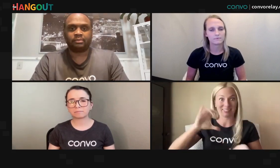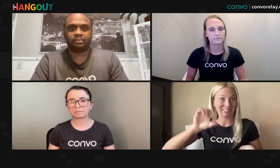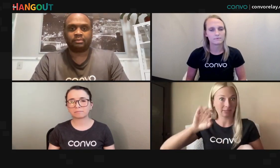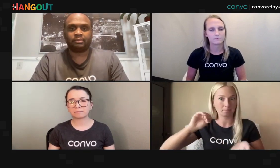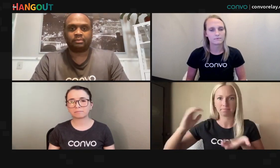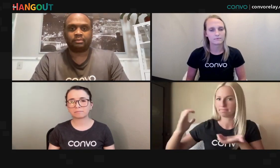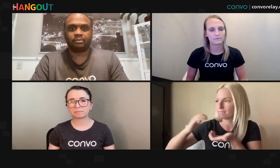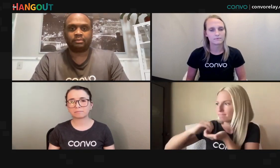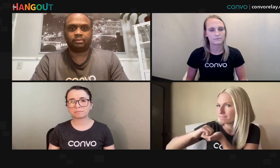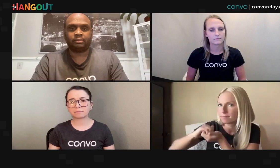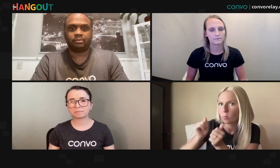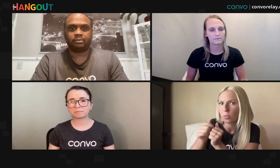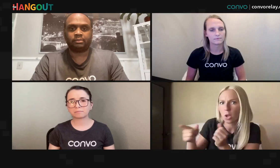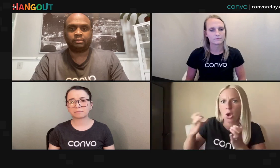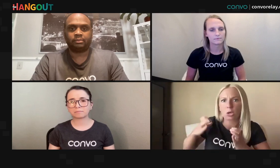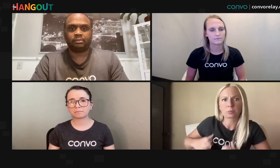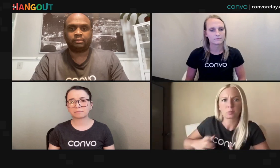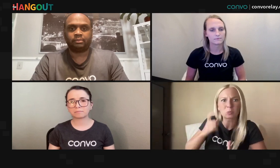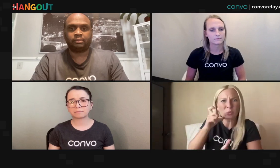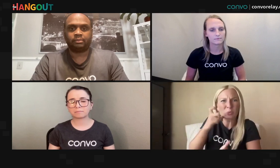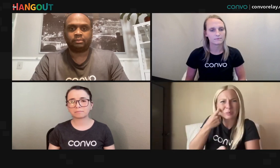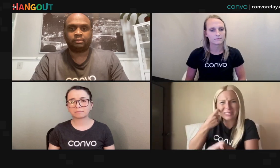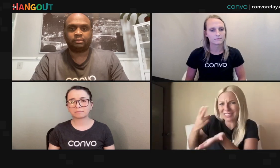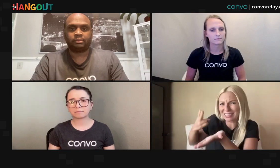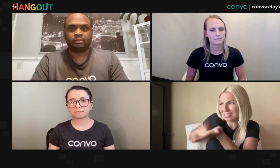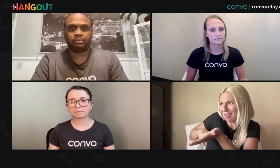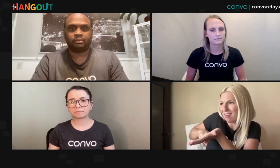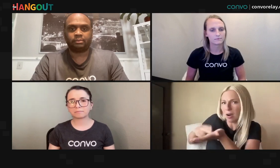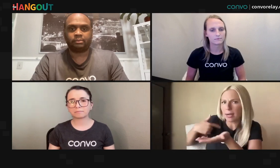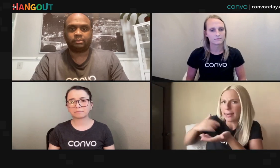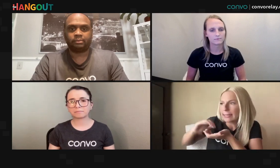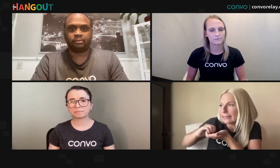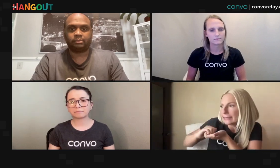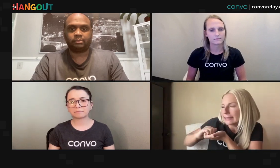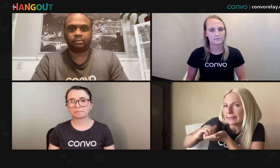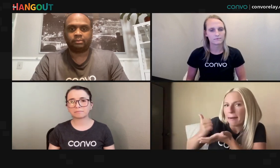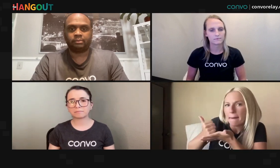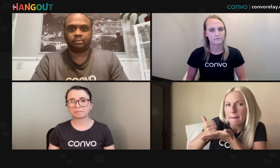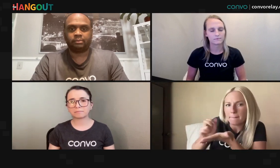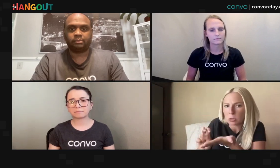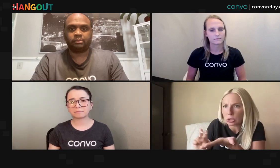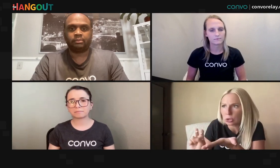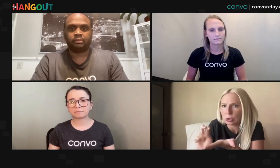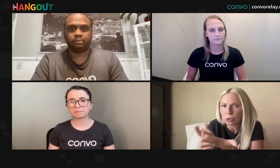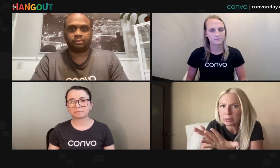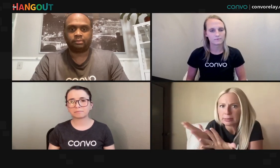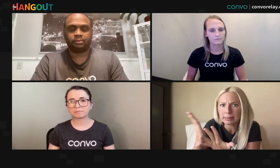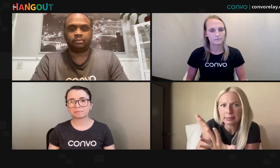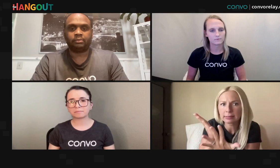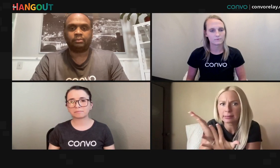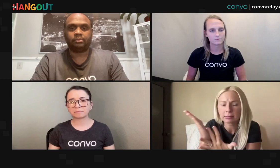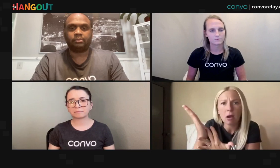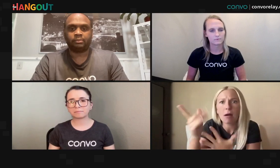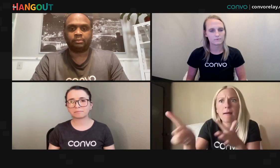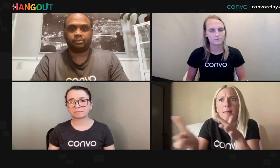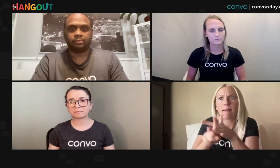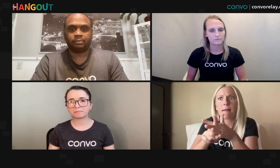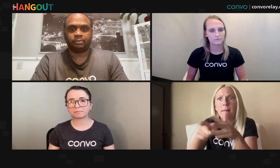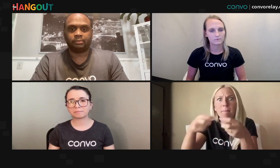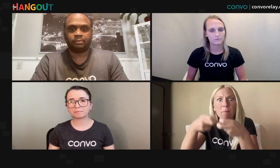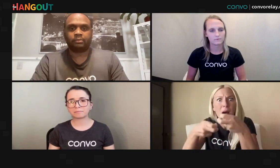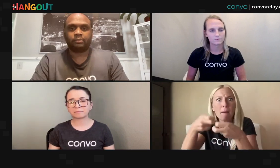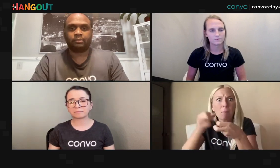manager, a CSM, which is what I do, I partner with customers who have recently signed up with our company, and I